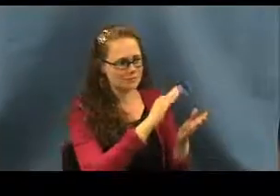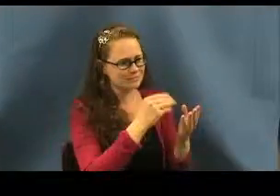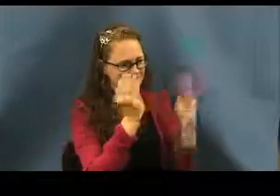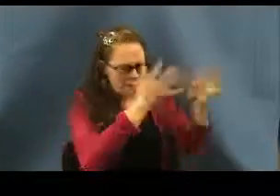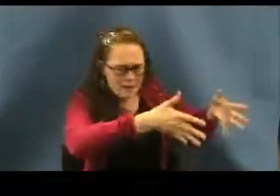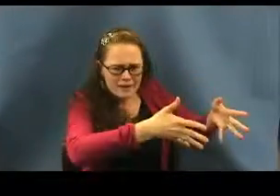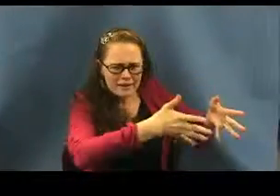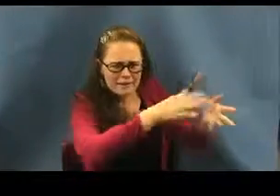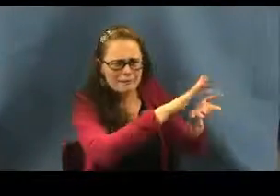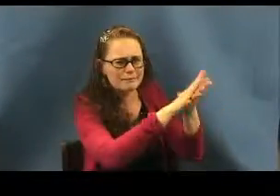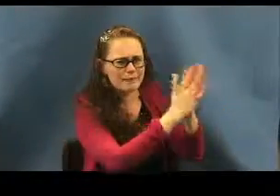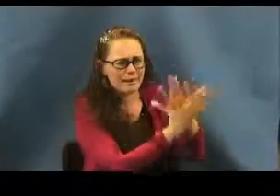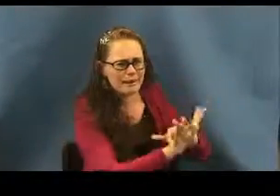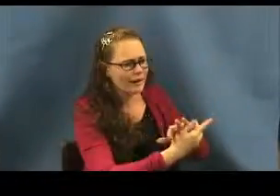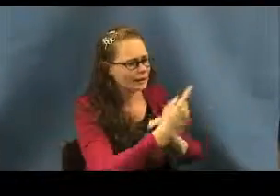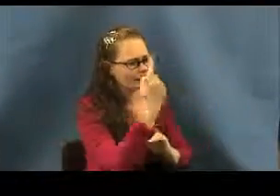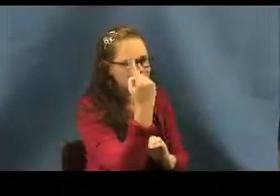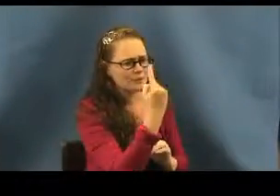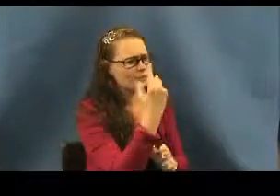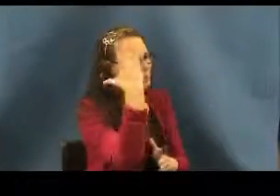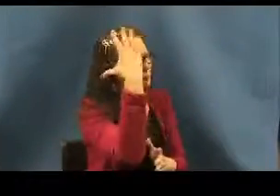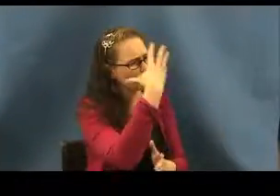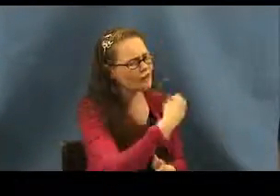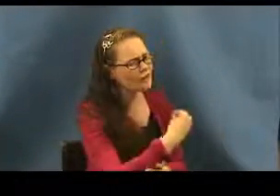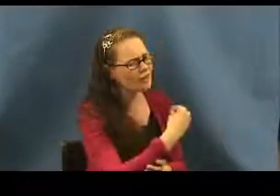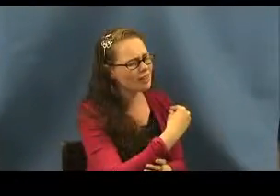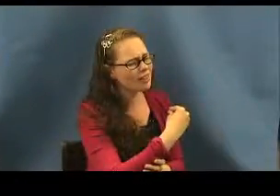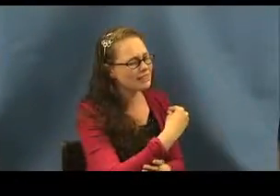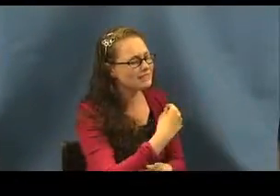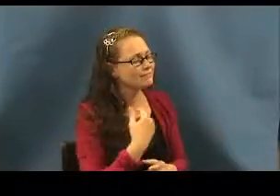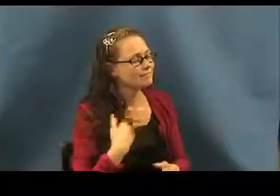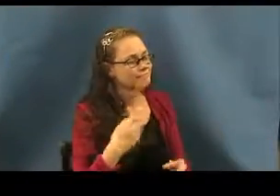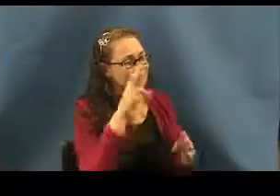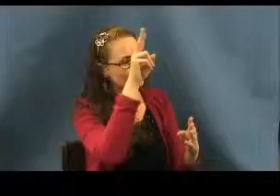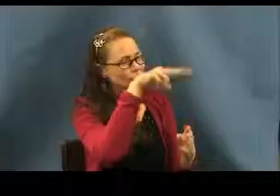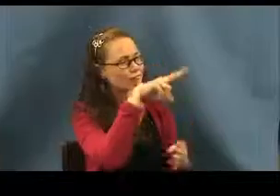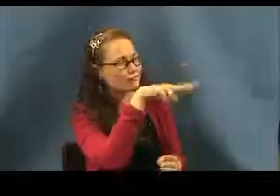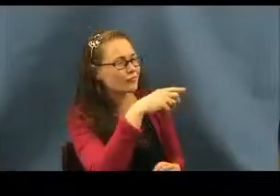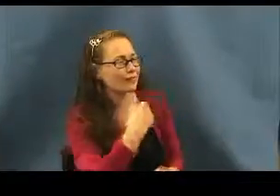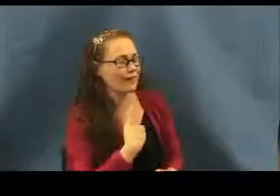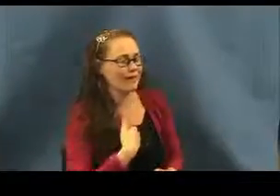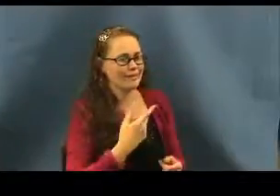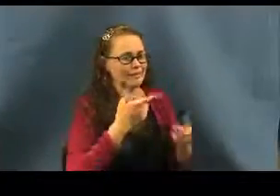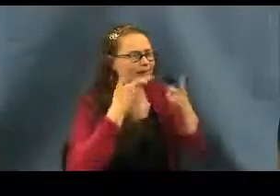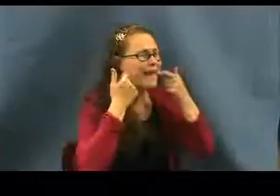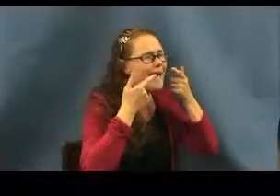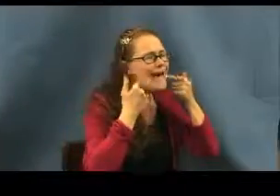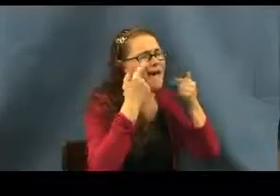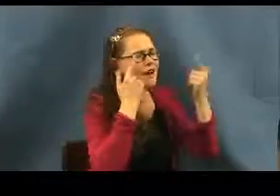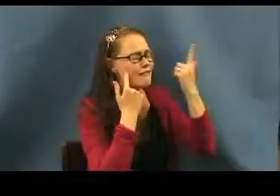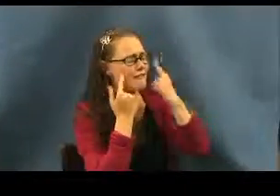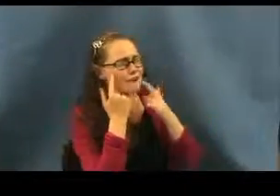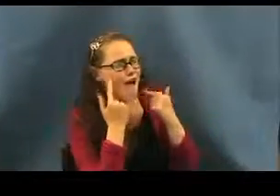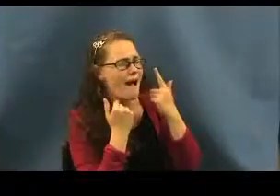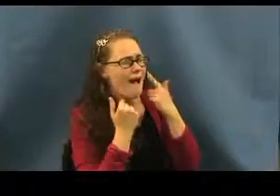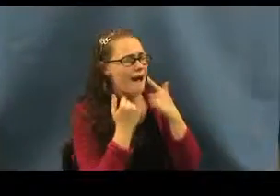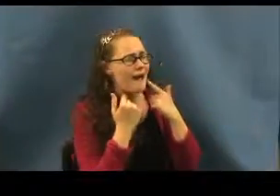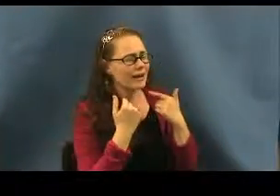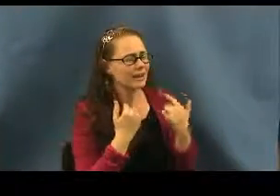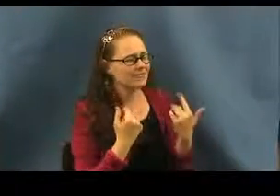up, and they consoled me during my own tough times. It's about knowing you're not alone. It's about understanding our